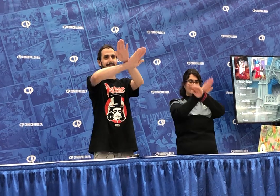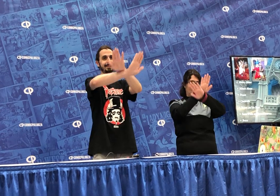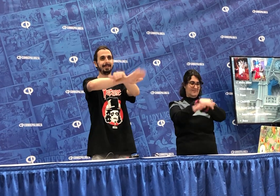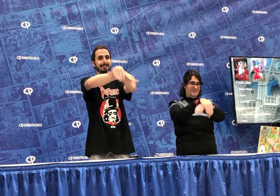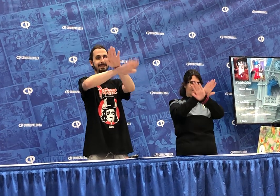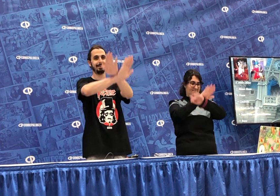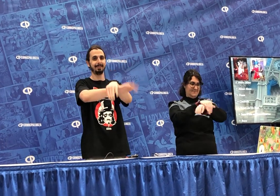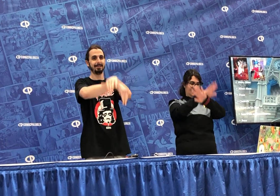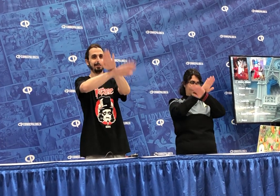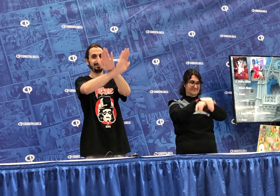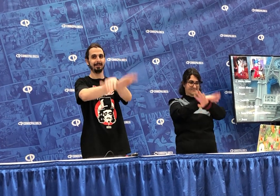The Little Mermaid.